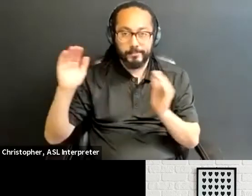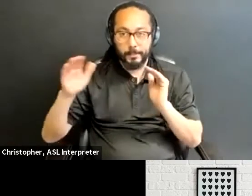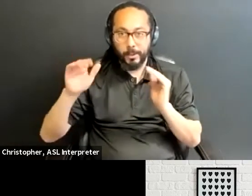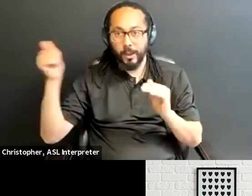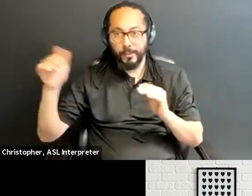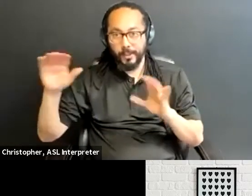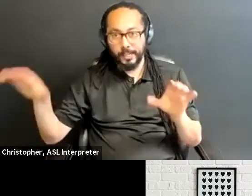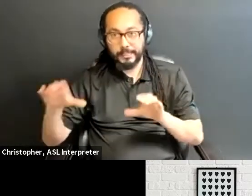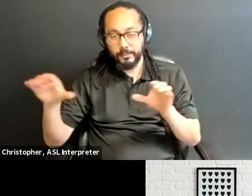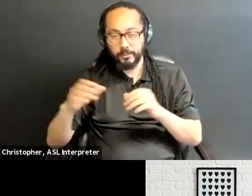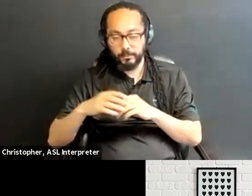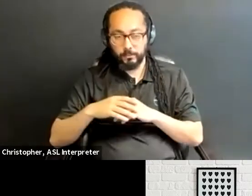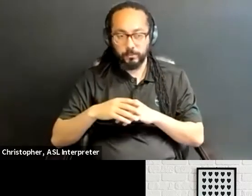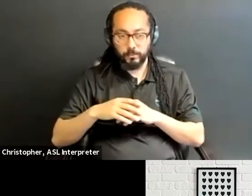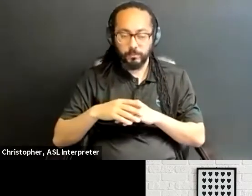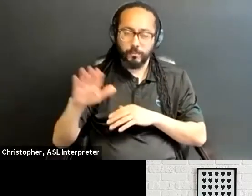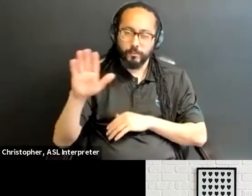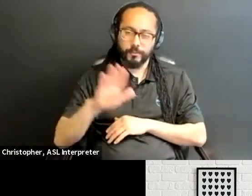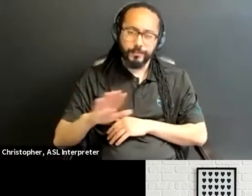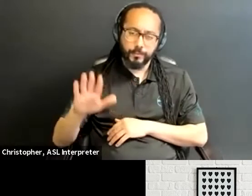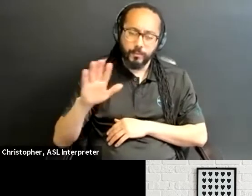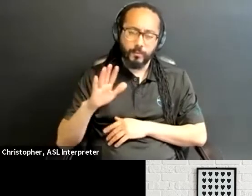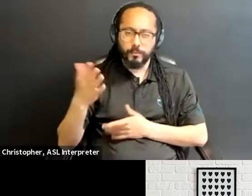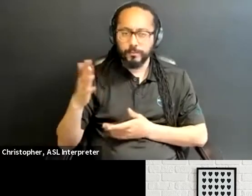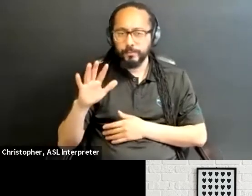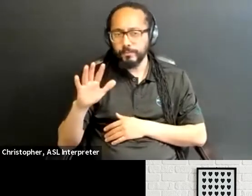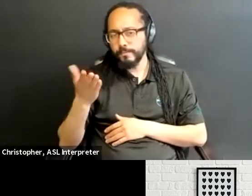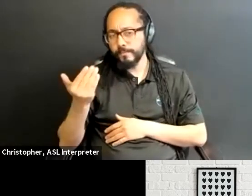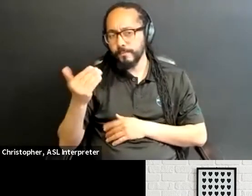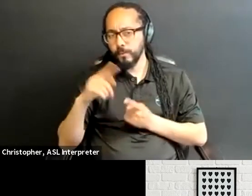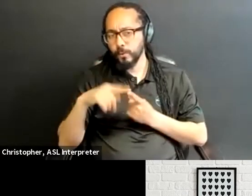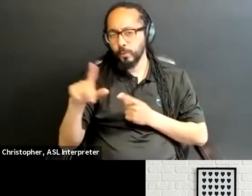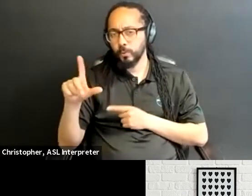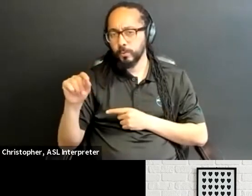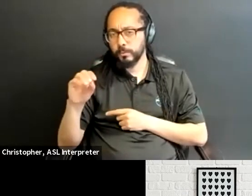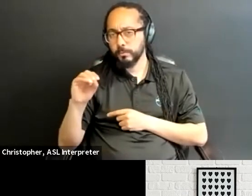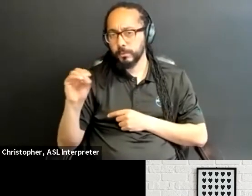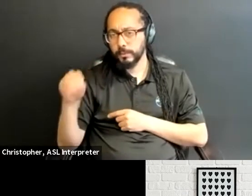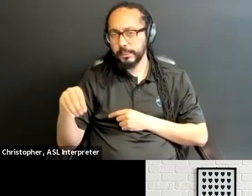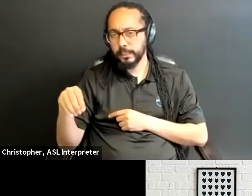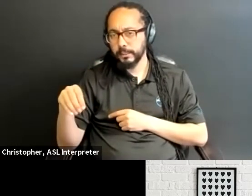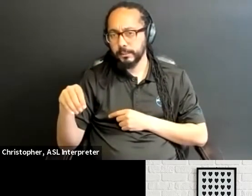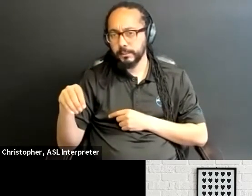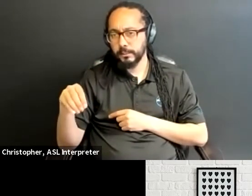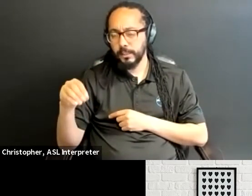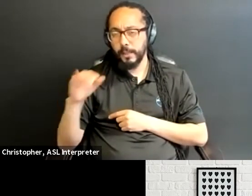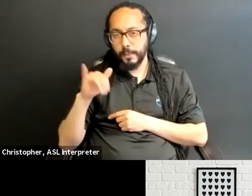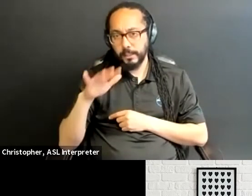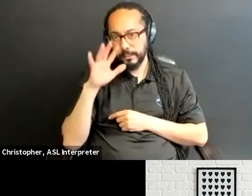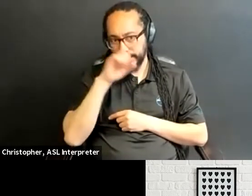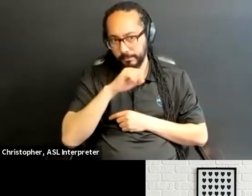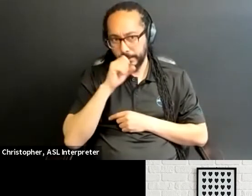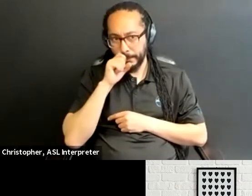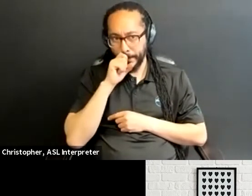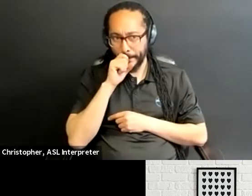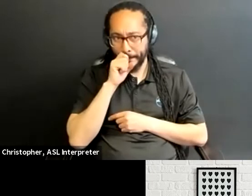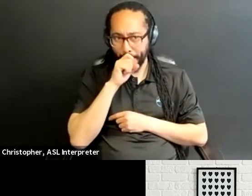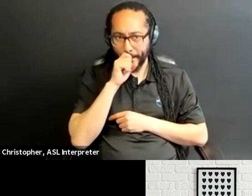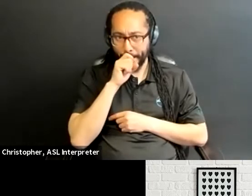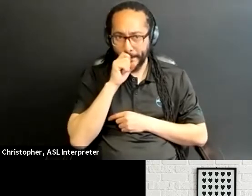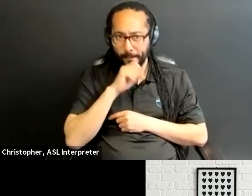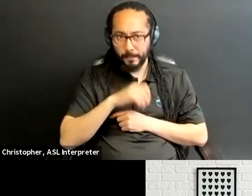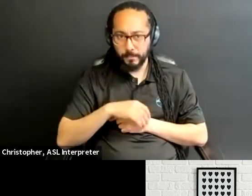activities. It's about 15 to 20% is what the rough estimates are. In our program,